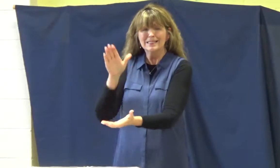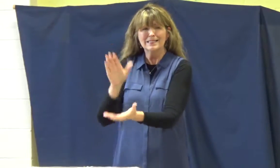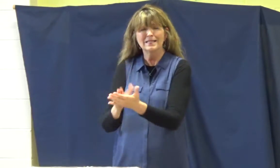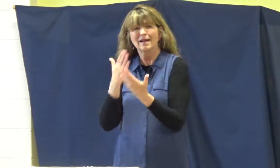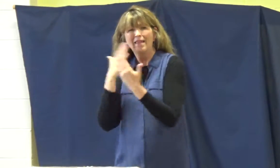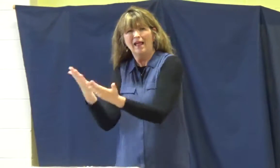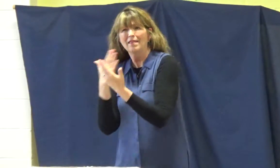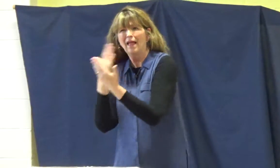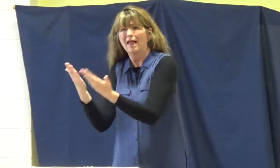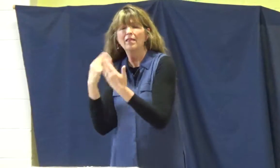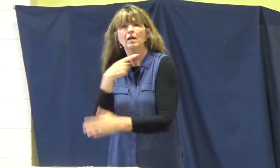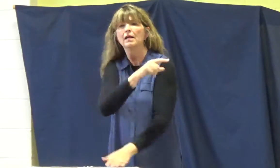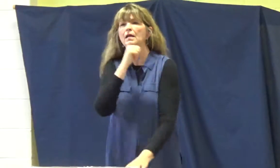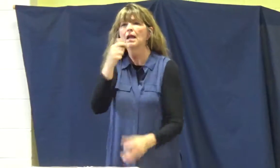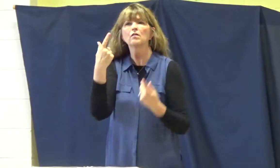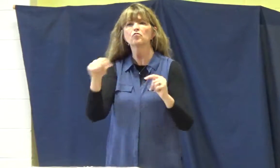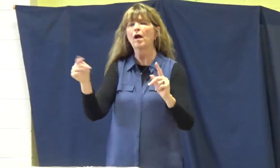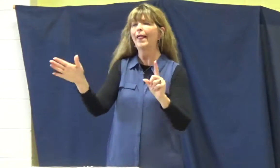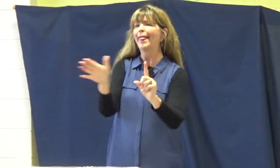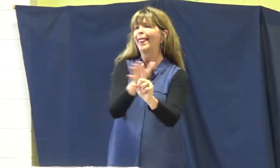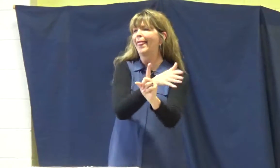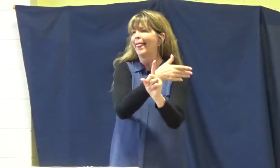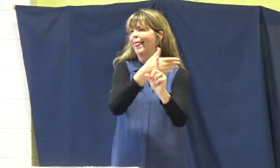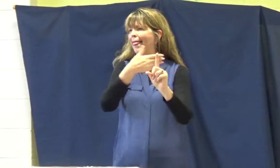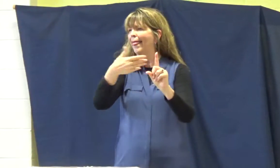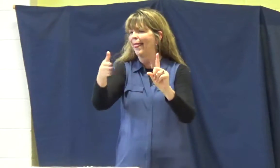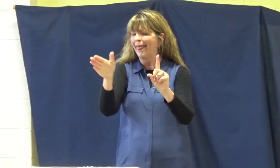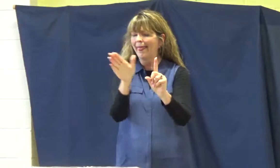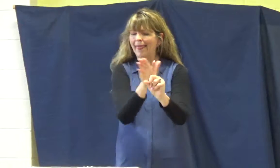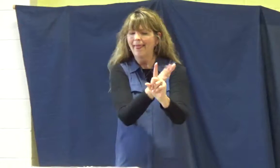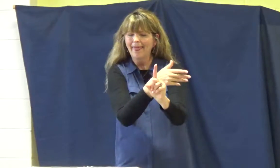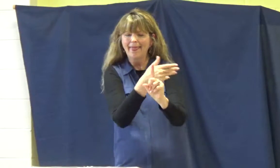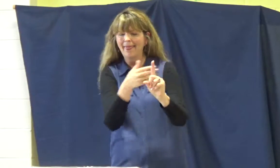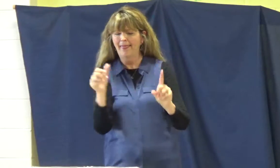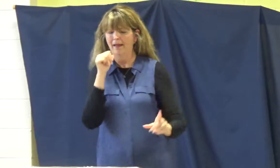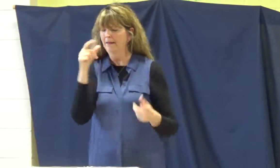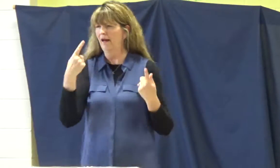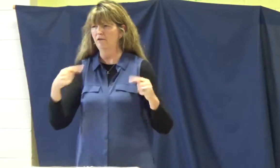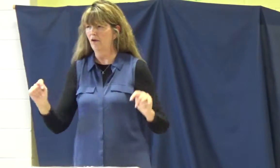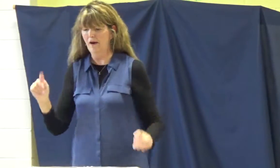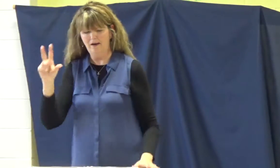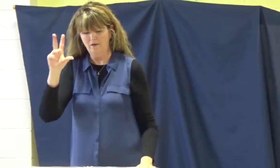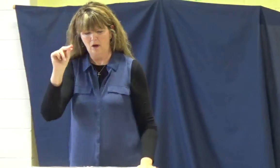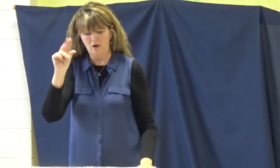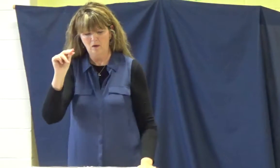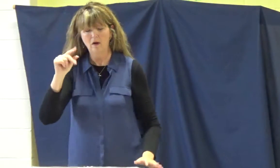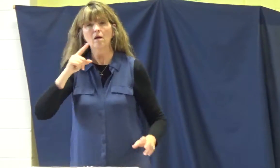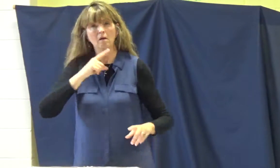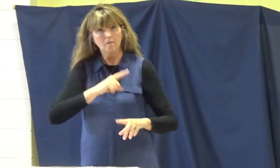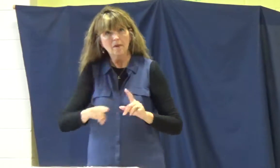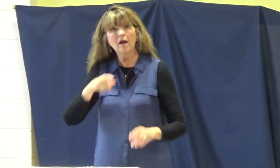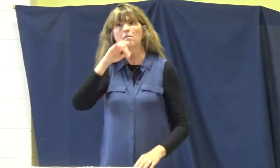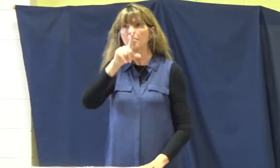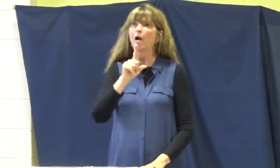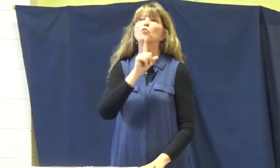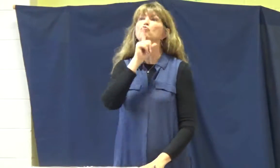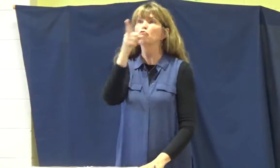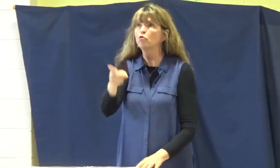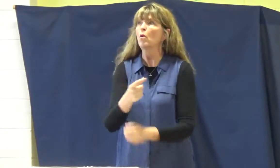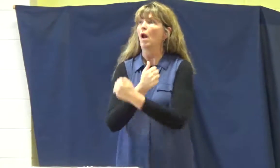He had been doing. And Paul is very thankful for Philemon. He's not just trying to butter him up.